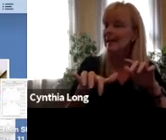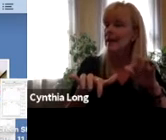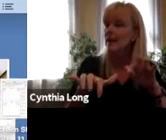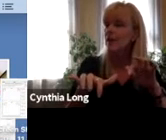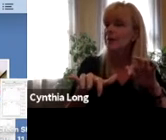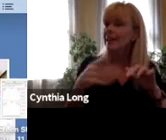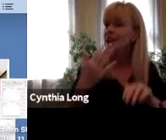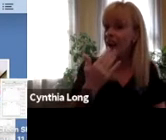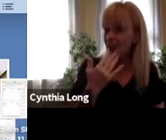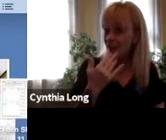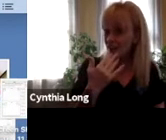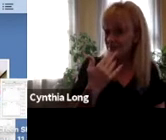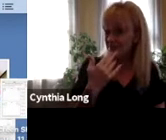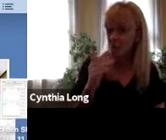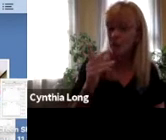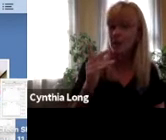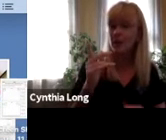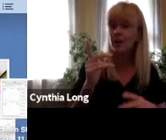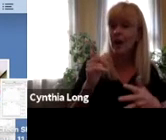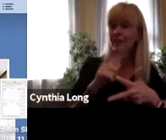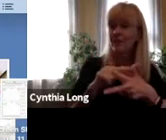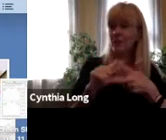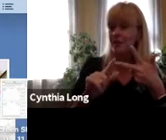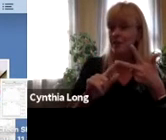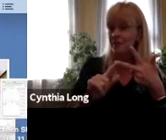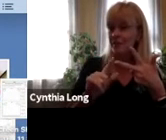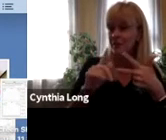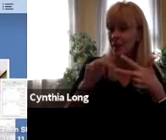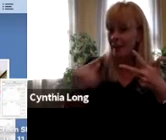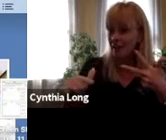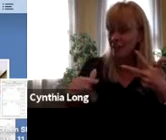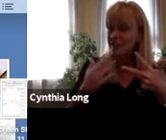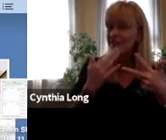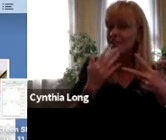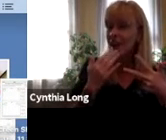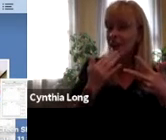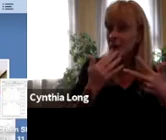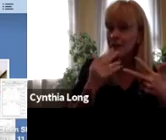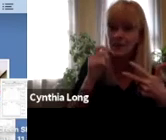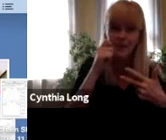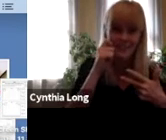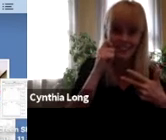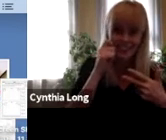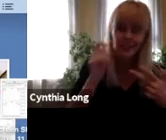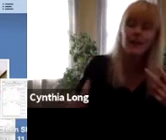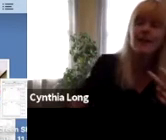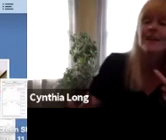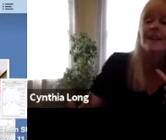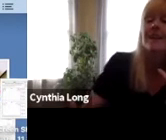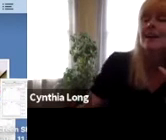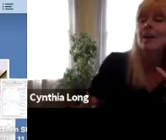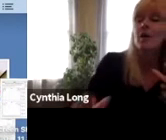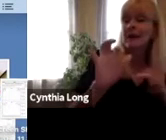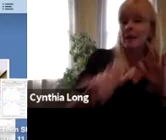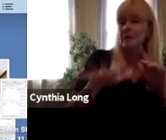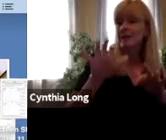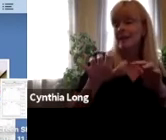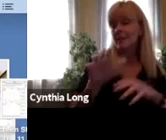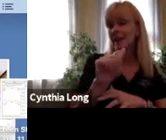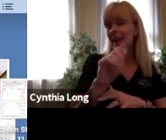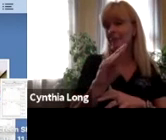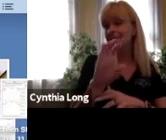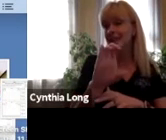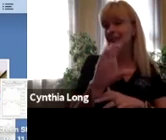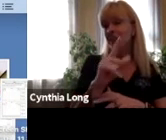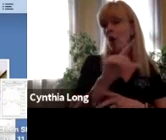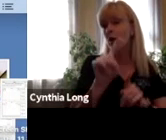type in color. So we're having 3 different variations of coloring for skin, being